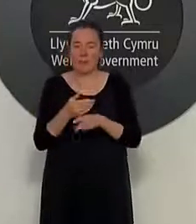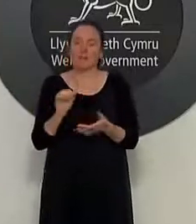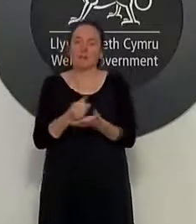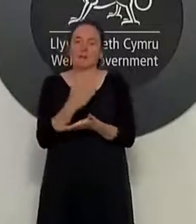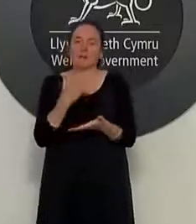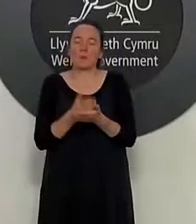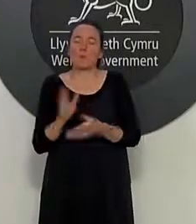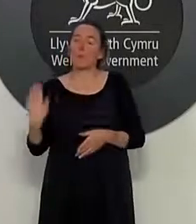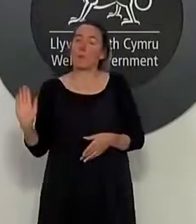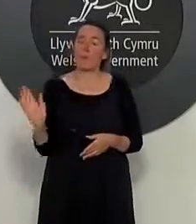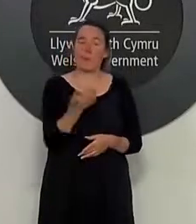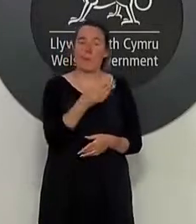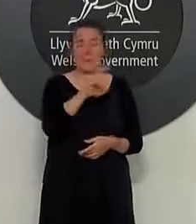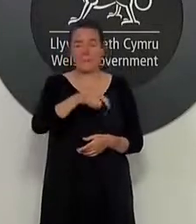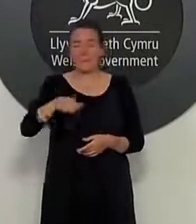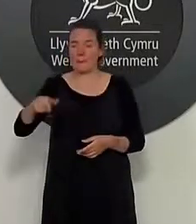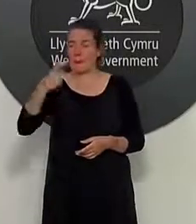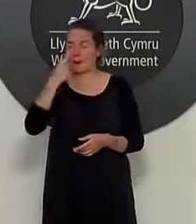afford to live